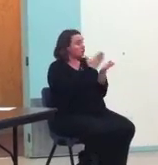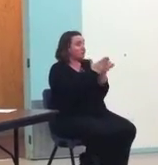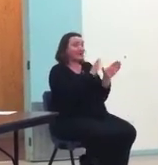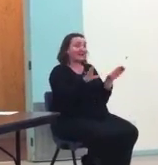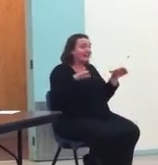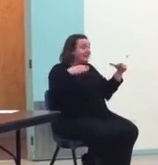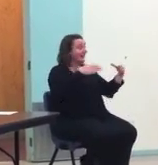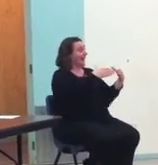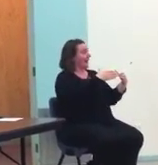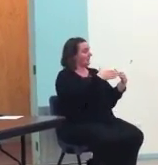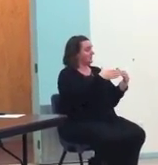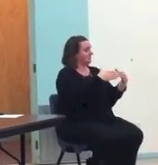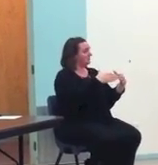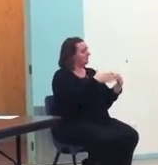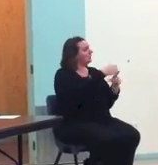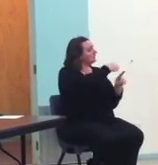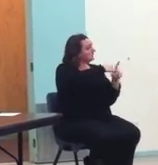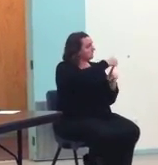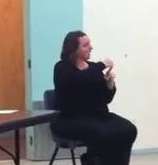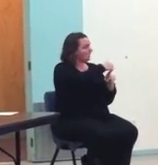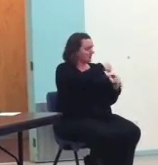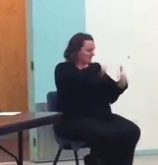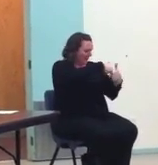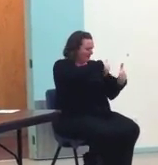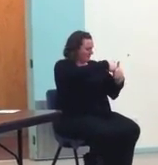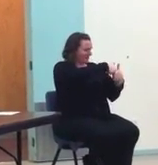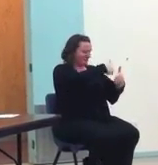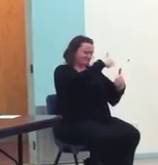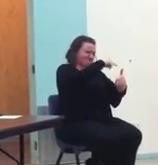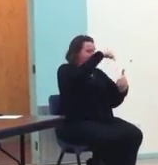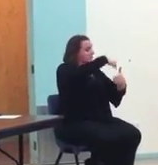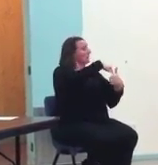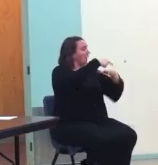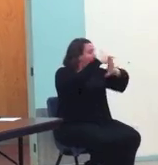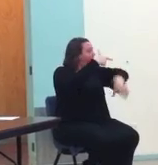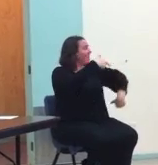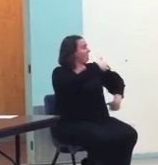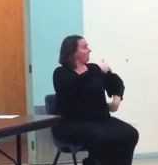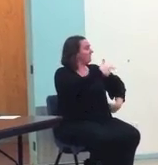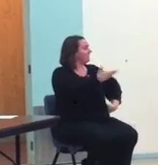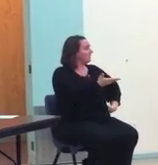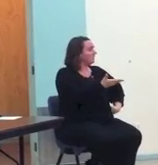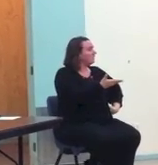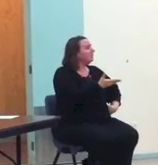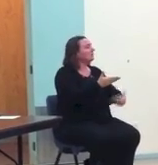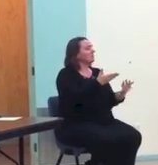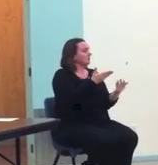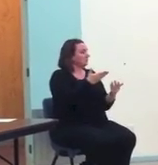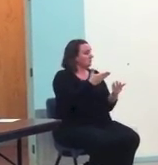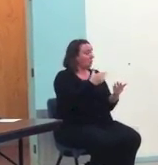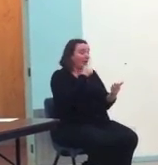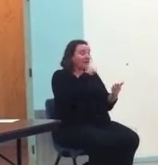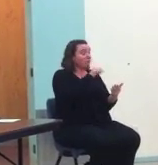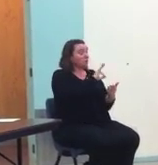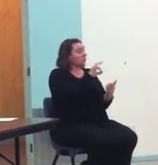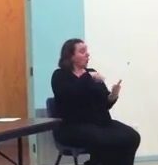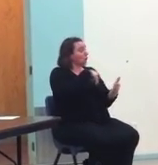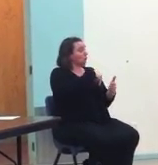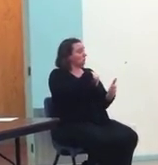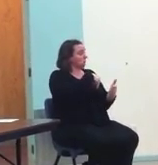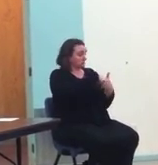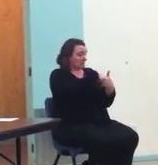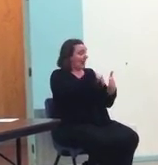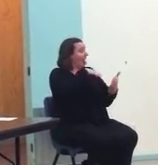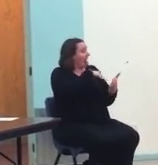in society to actually remove these barriers. Because what happens when we don't is that all